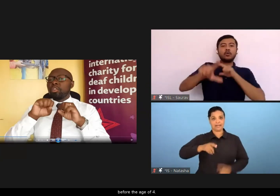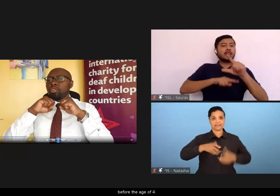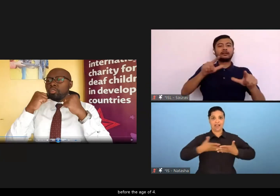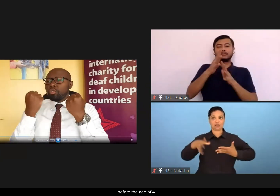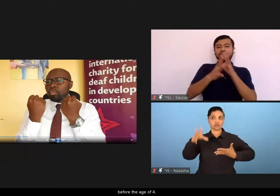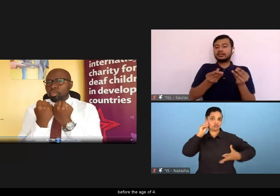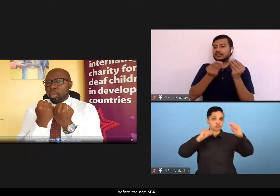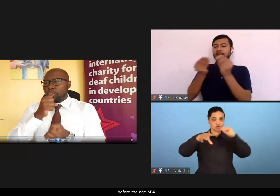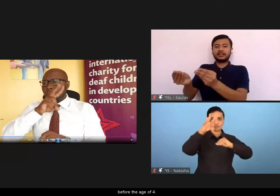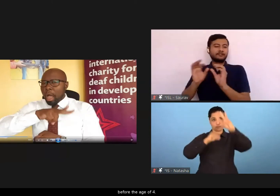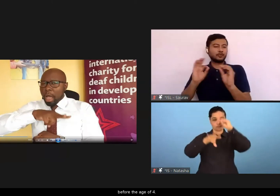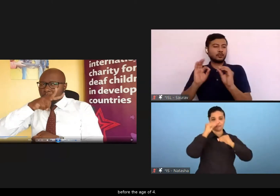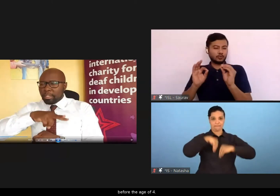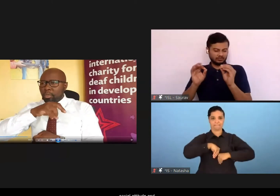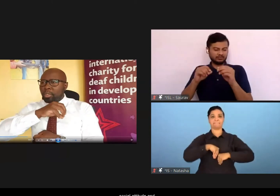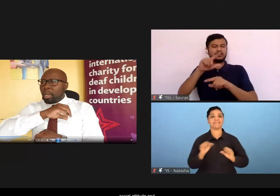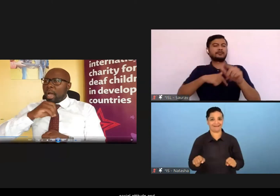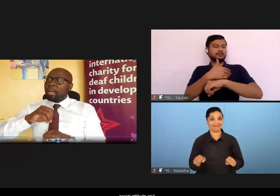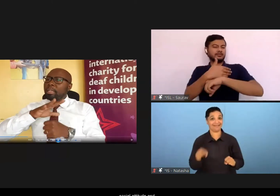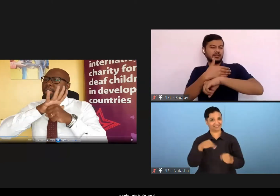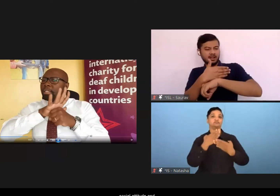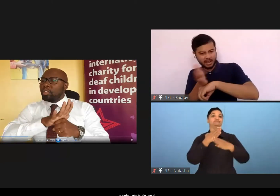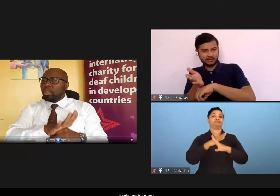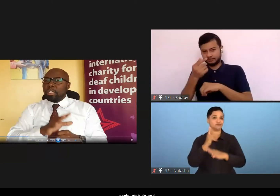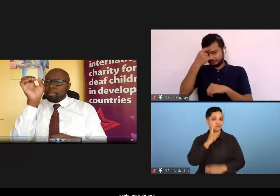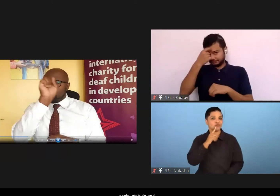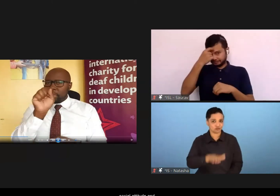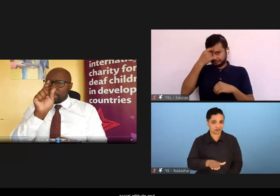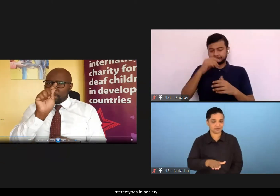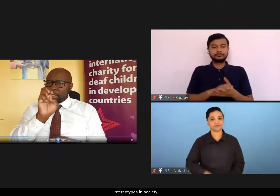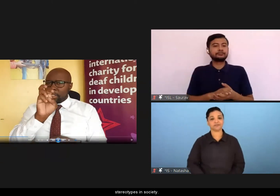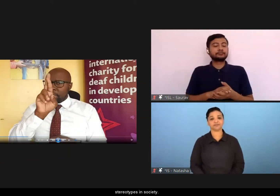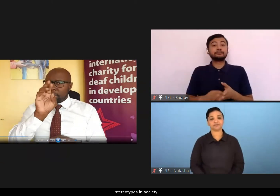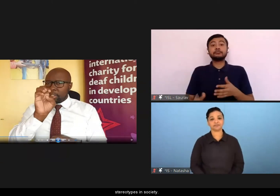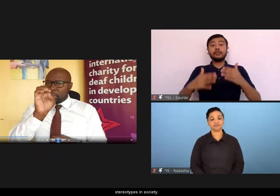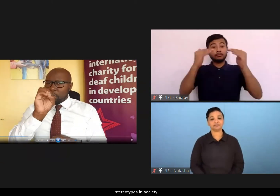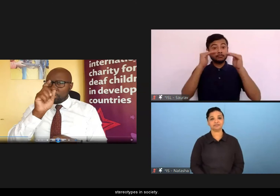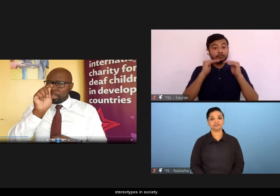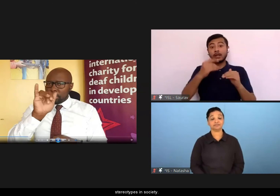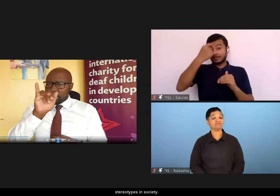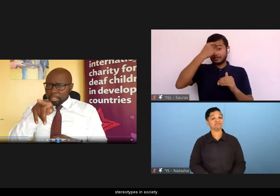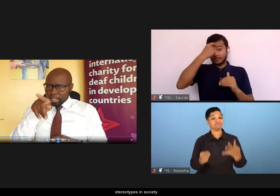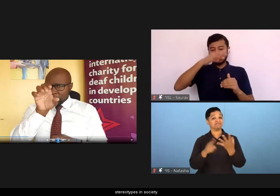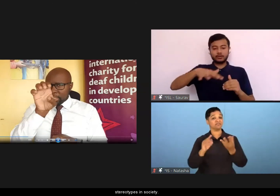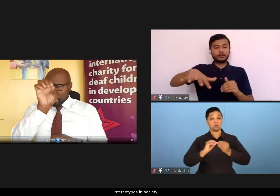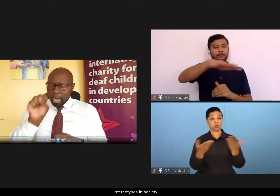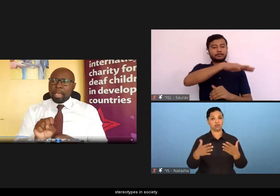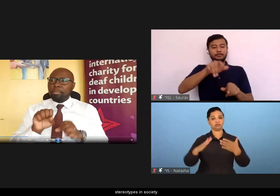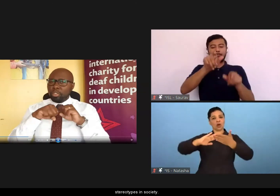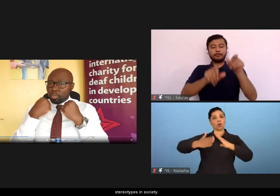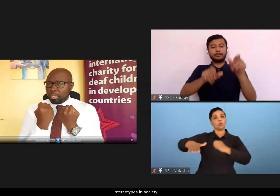And another challenge is the social attitude and stereotypes.